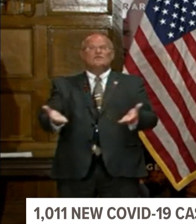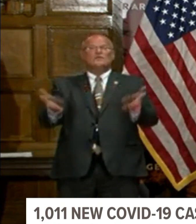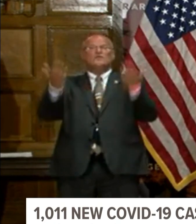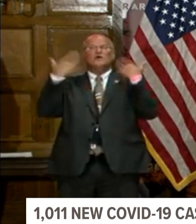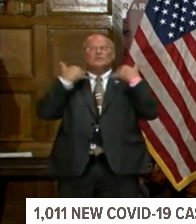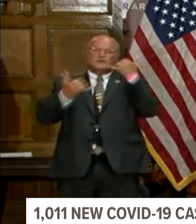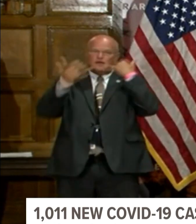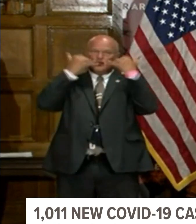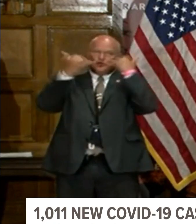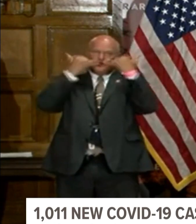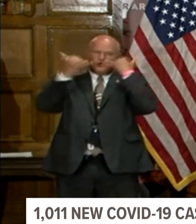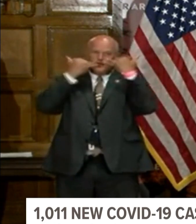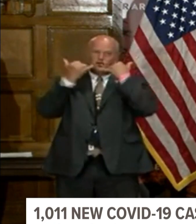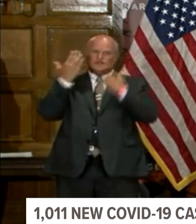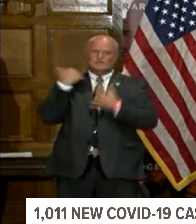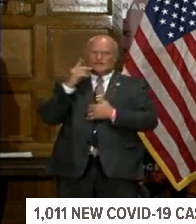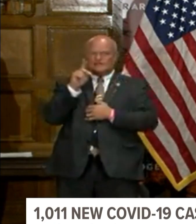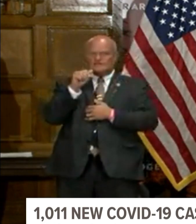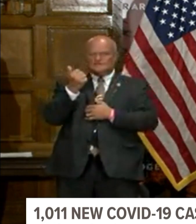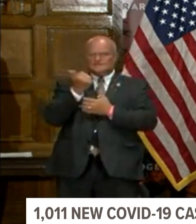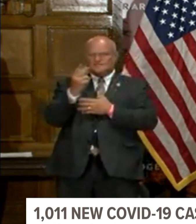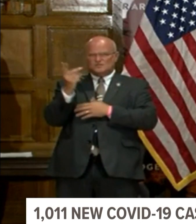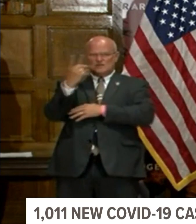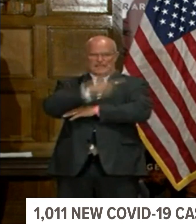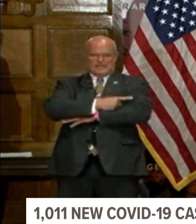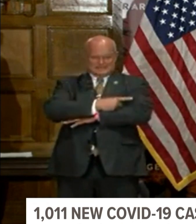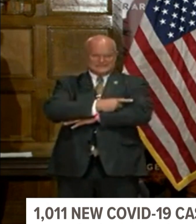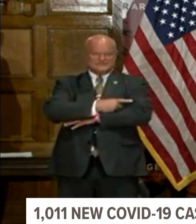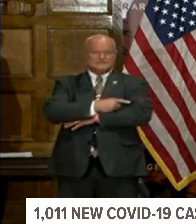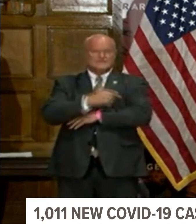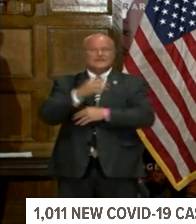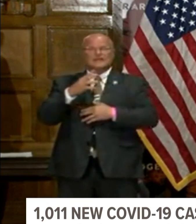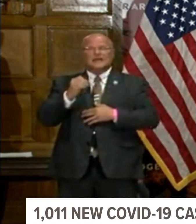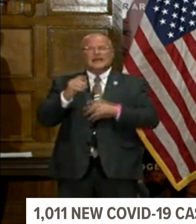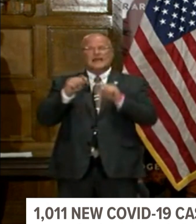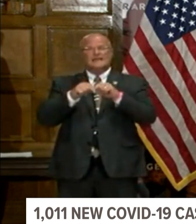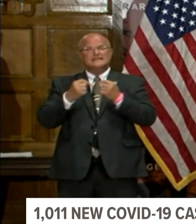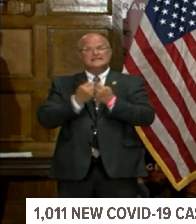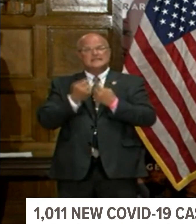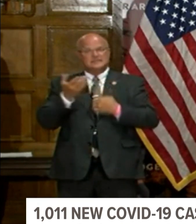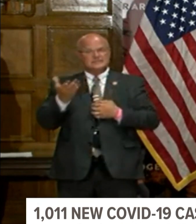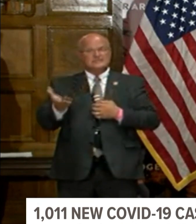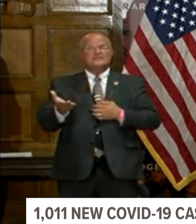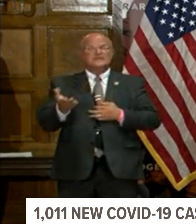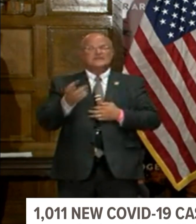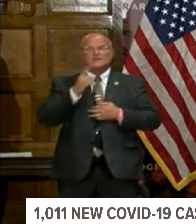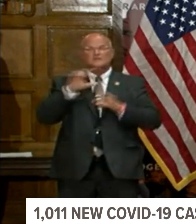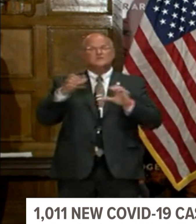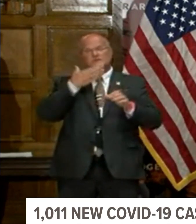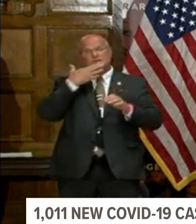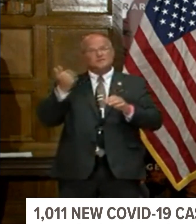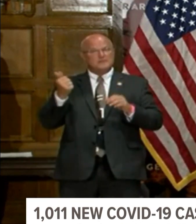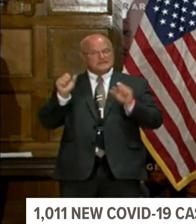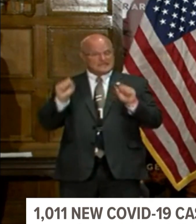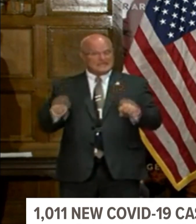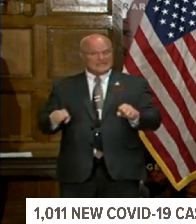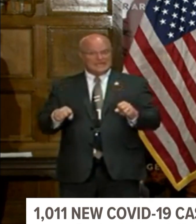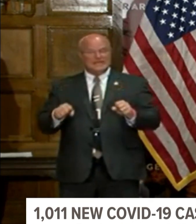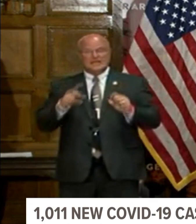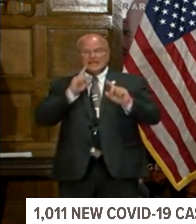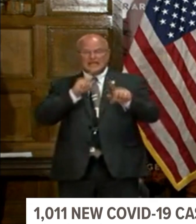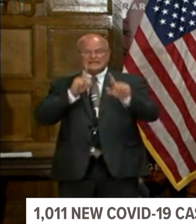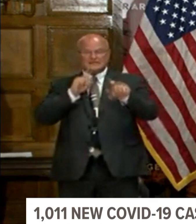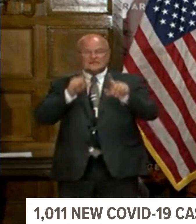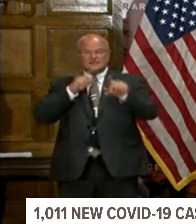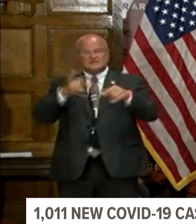of calls over the last few days, as you might expect. And the team that's there is doing the best they can to